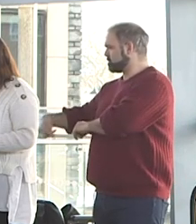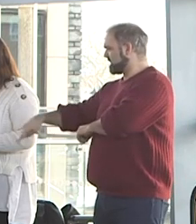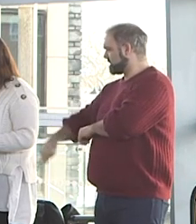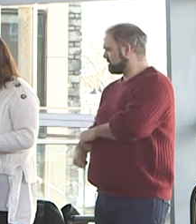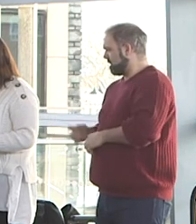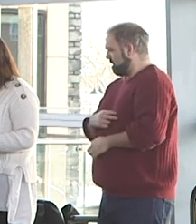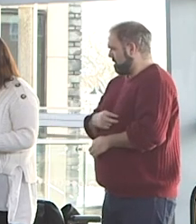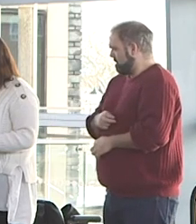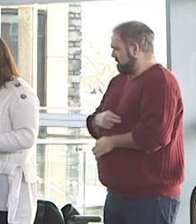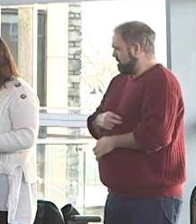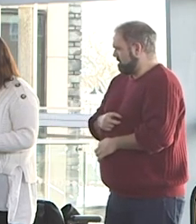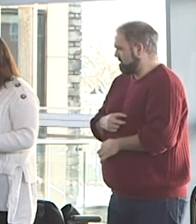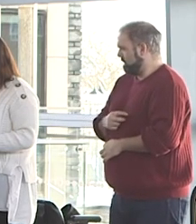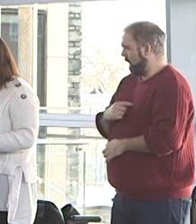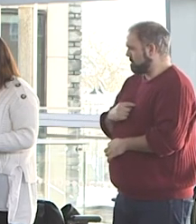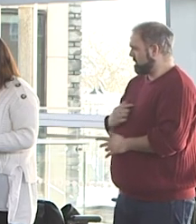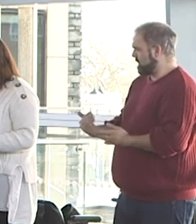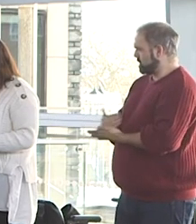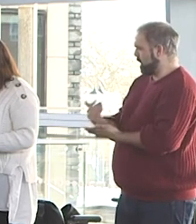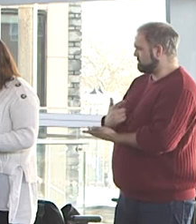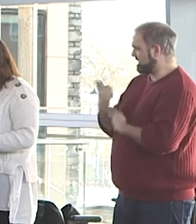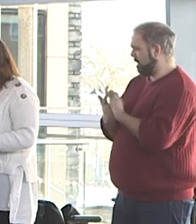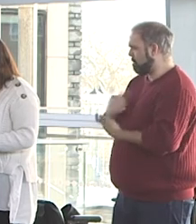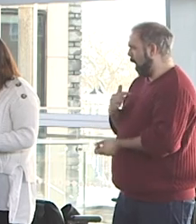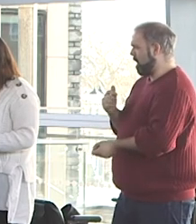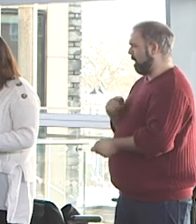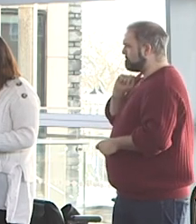so fast. I was an asylum seeker, not a murderer.